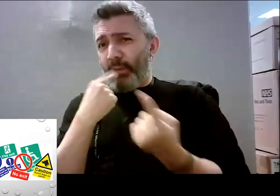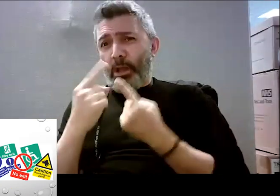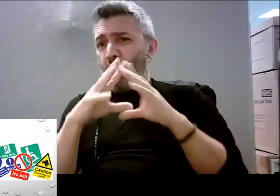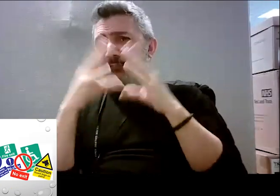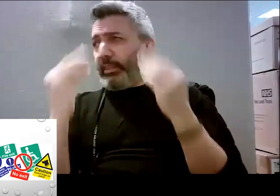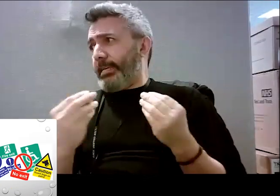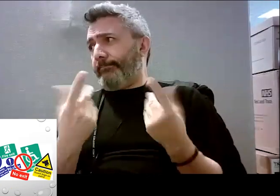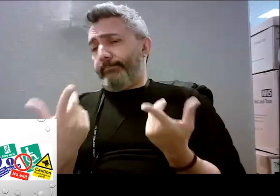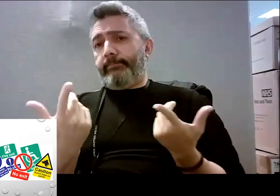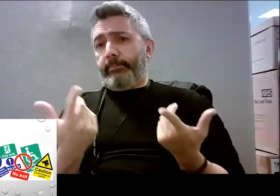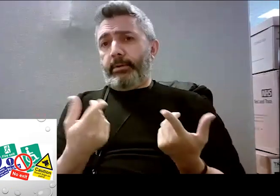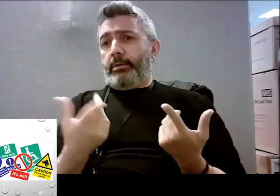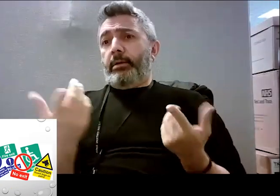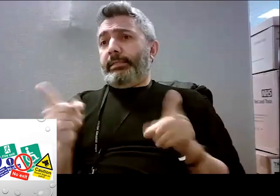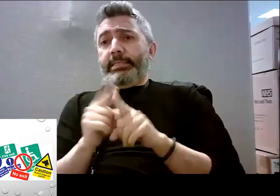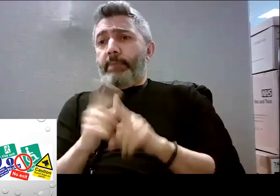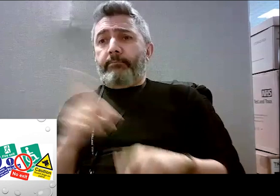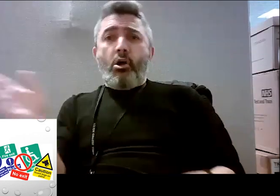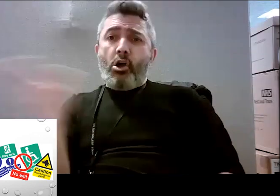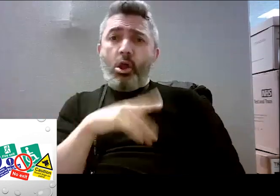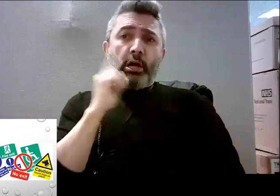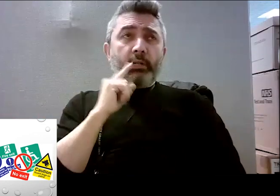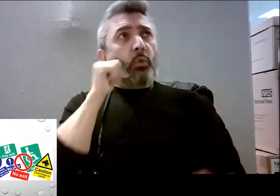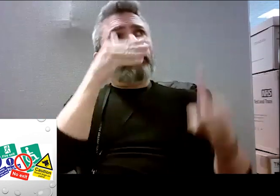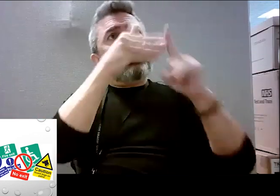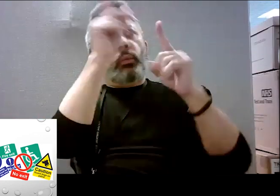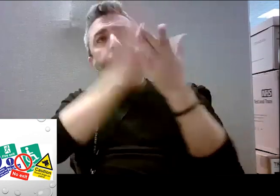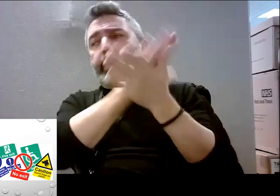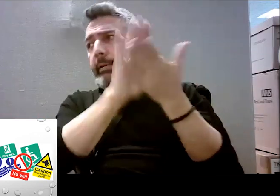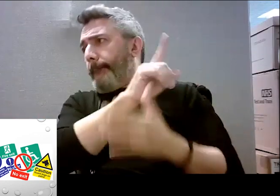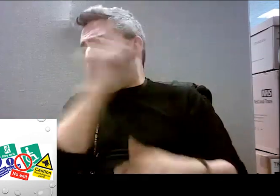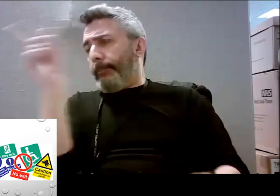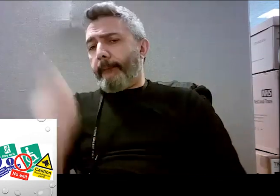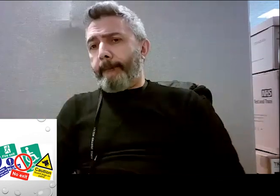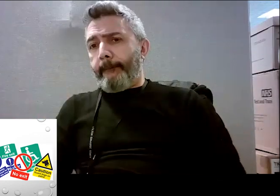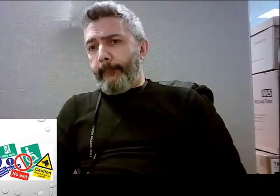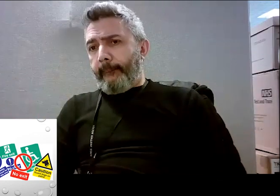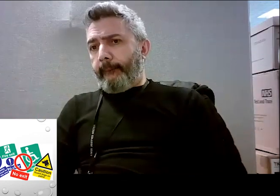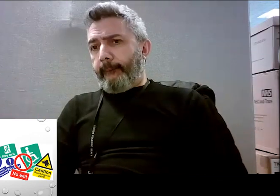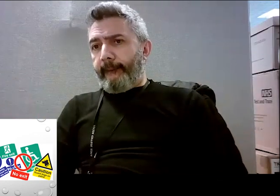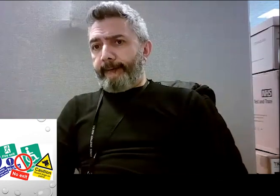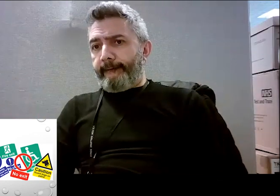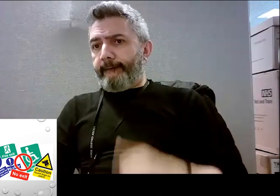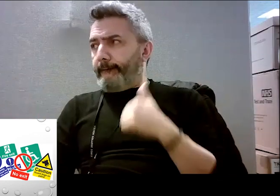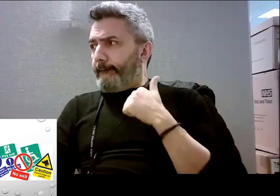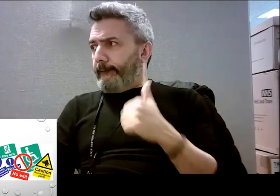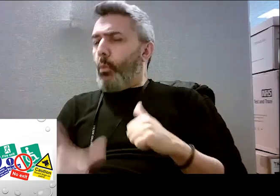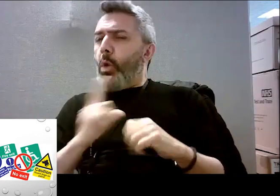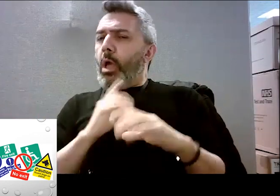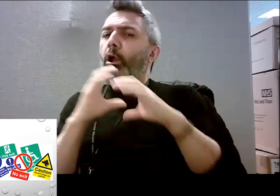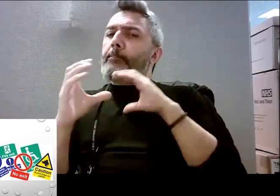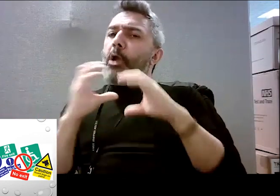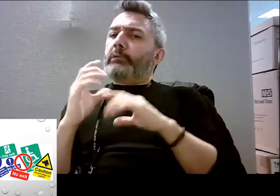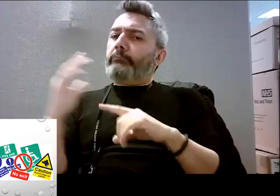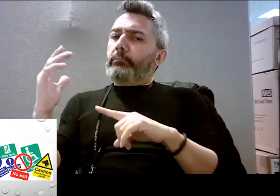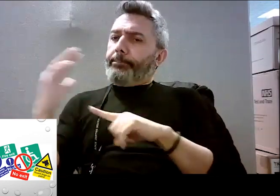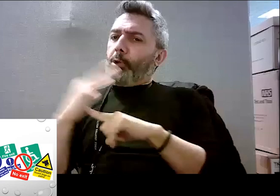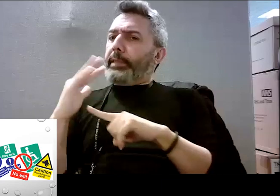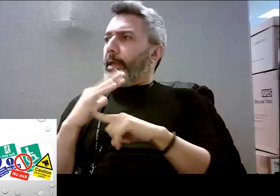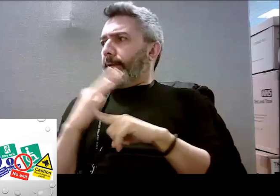And the same with the health and safety. That's very visual. You can see the different signs, different symbols, and you can recognize